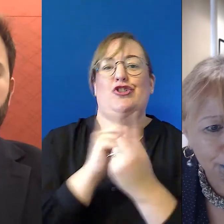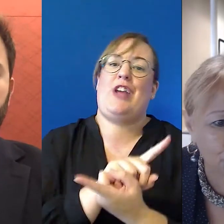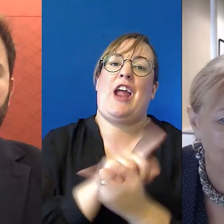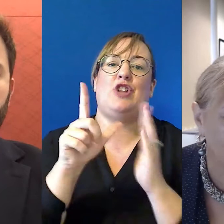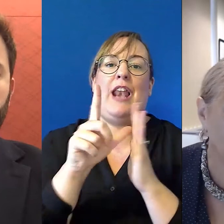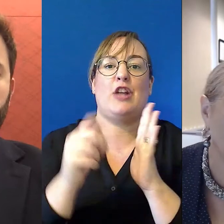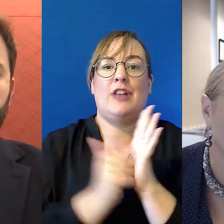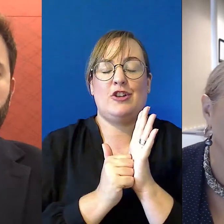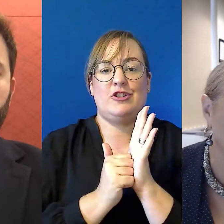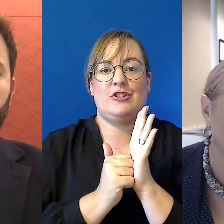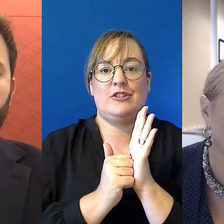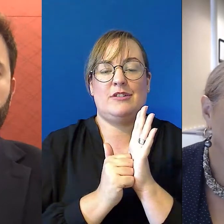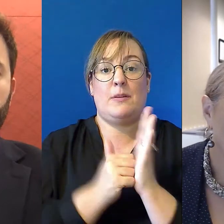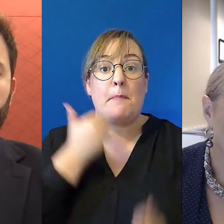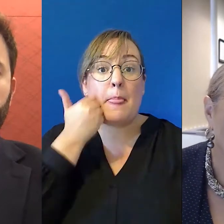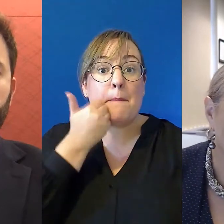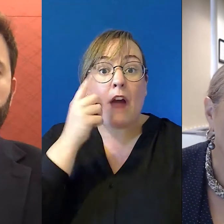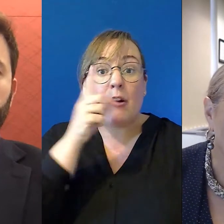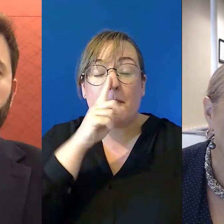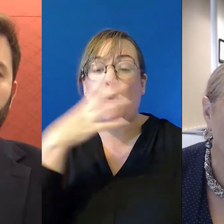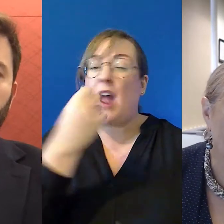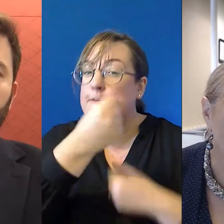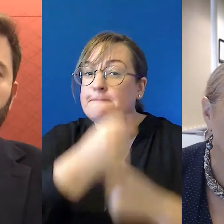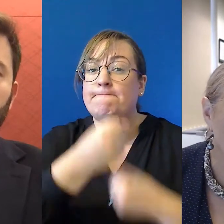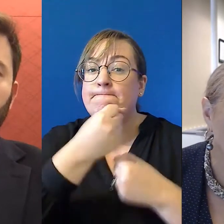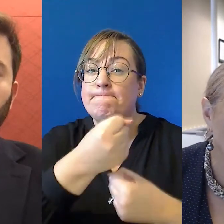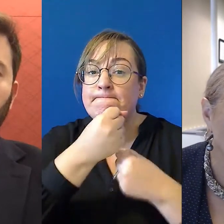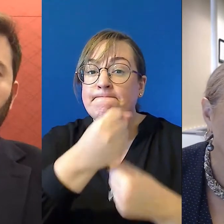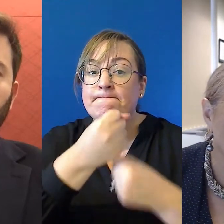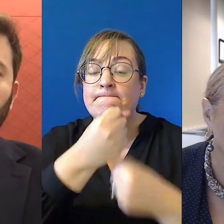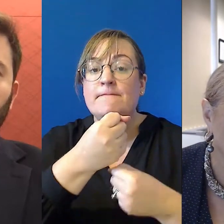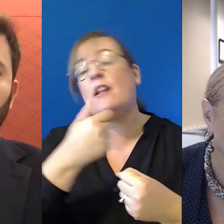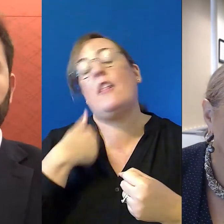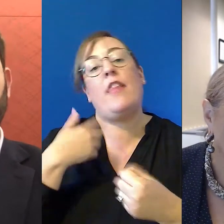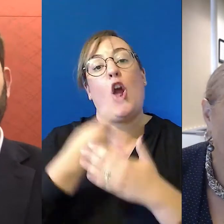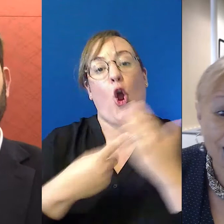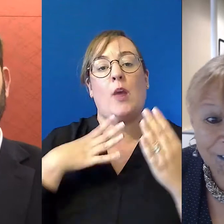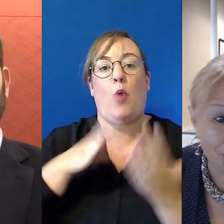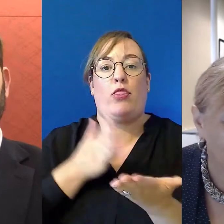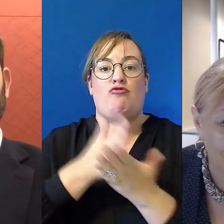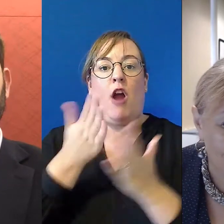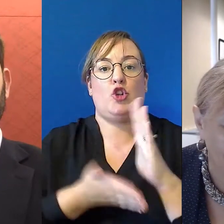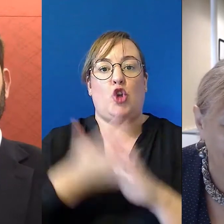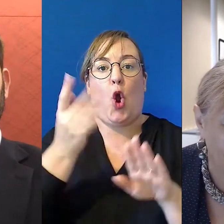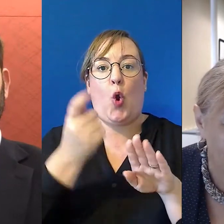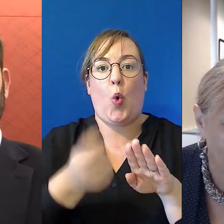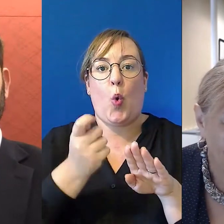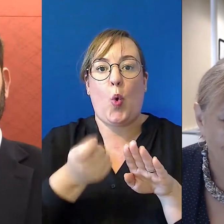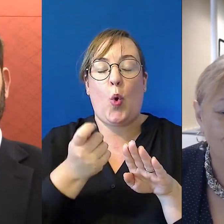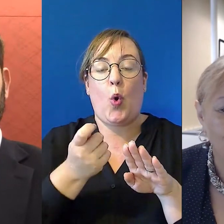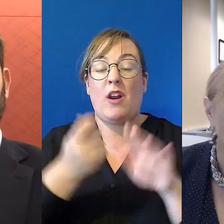Māori people really have to go through all that when all that was being asked for was the right to go to court? They hadn't even established their claims. So